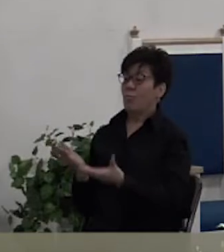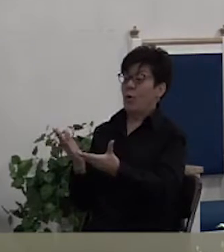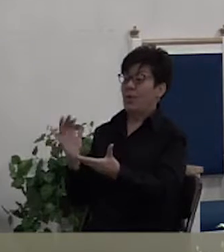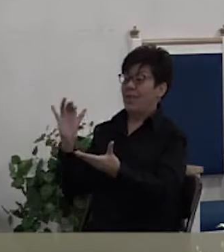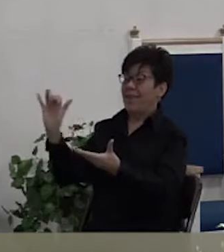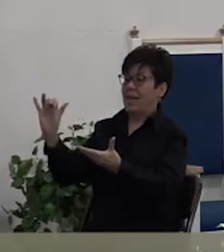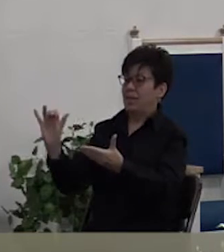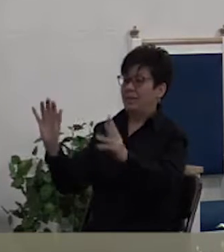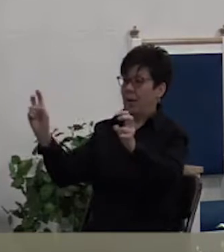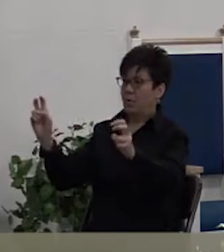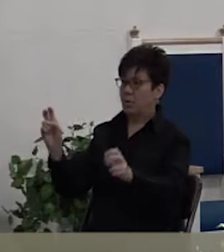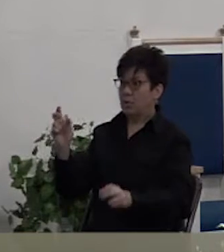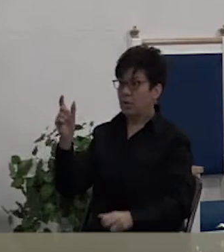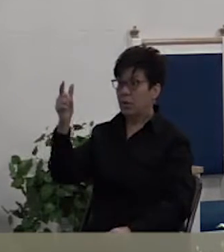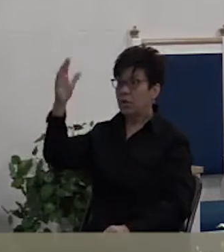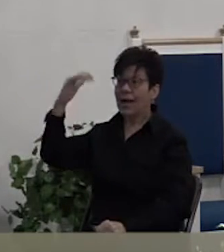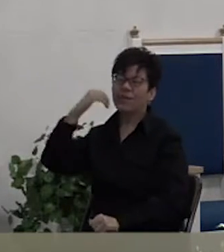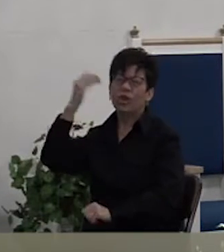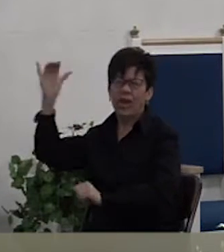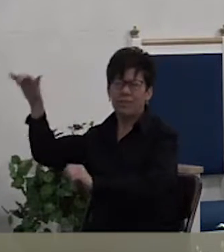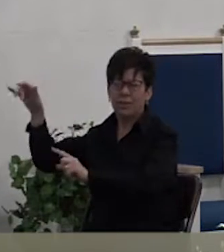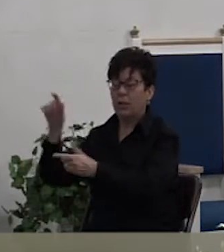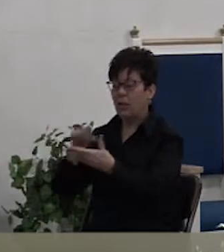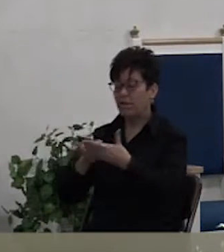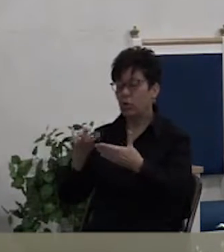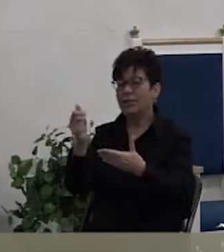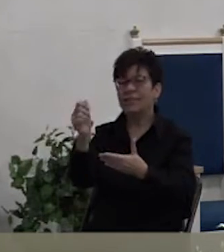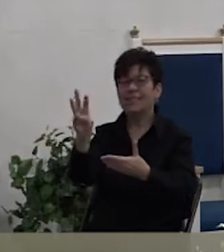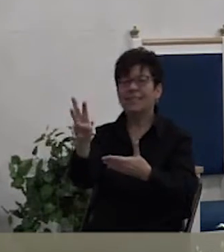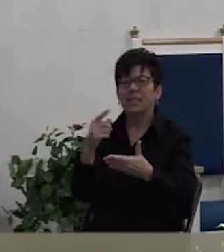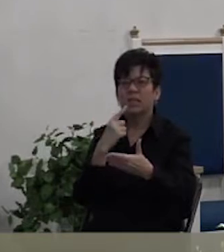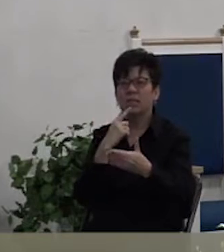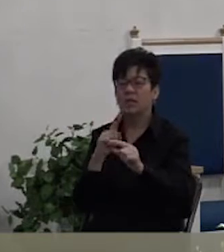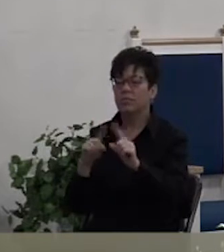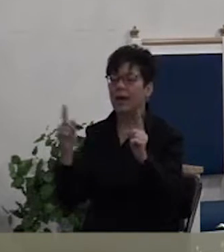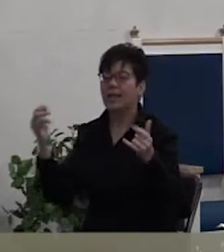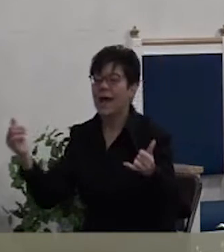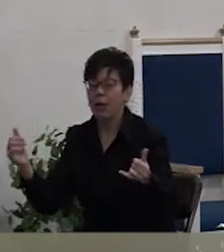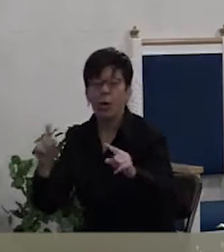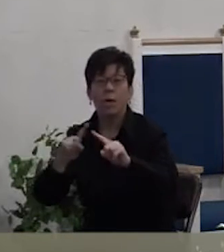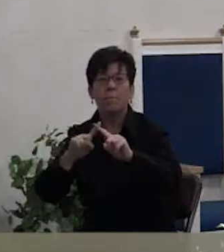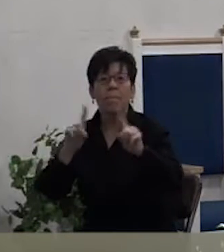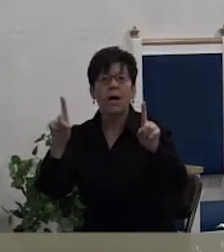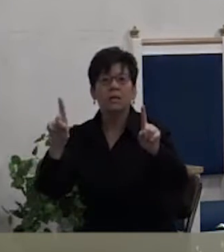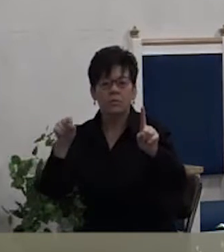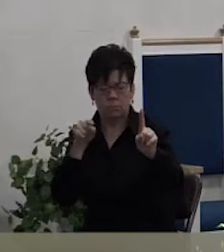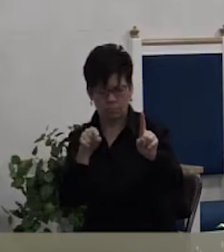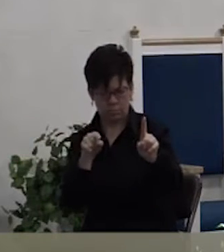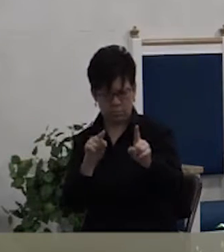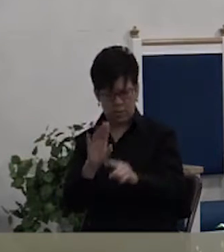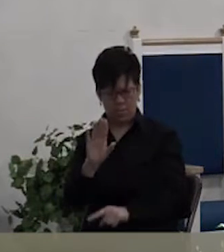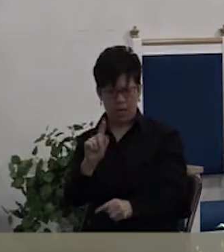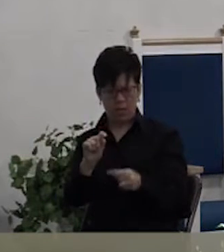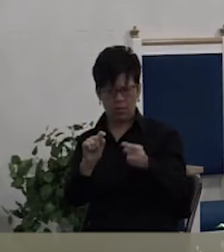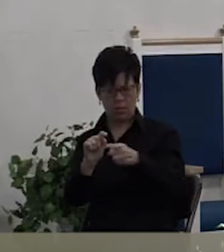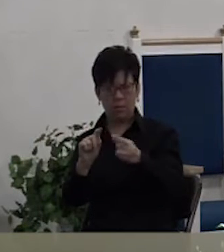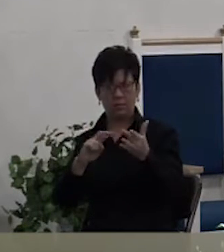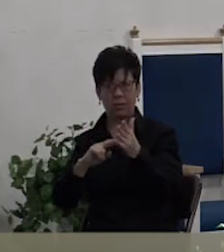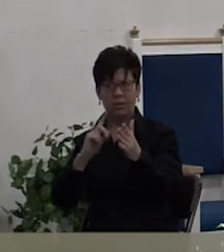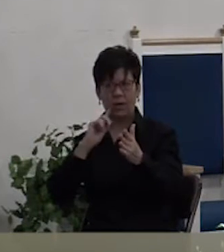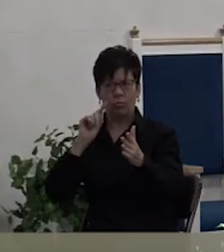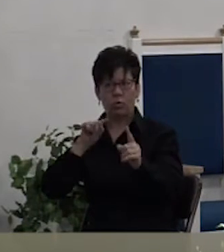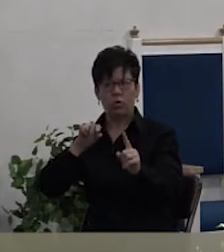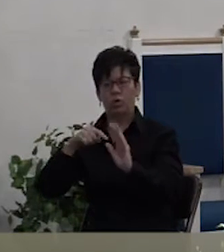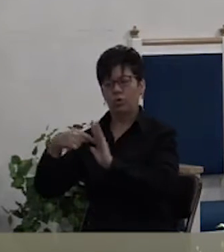up, is God ashamed? Because in verse 16 it says, but now. The word but means I'm going to show you the other